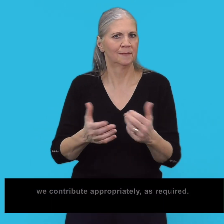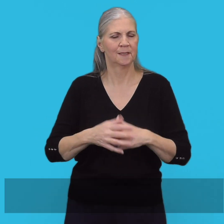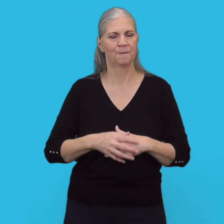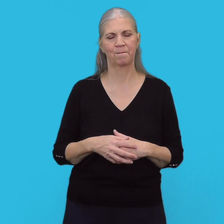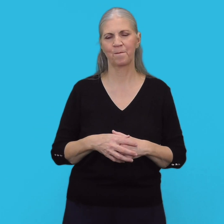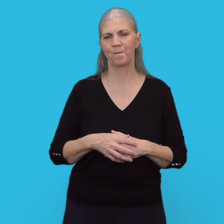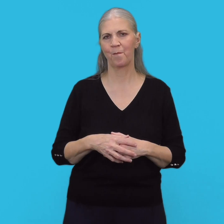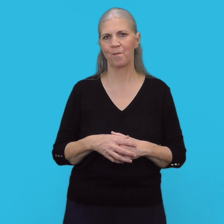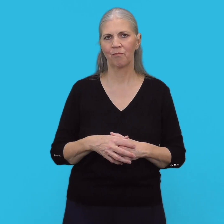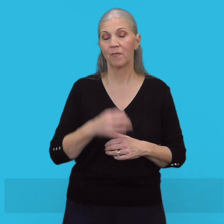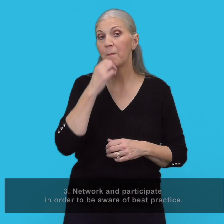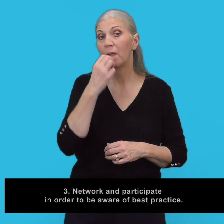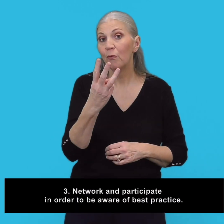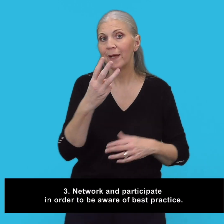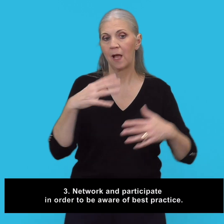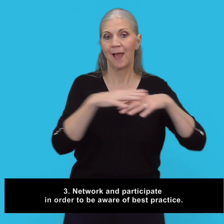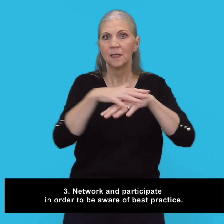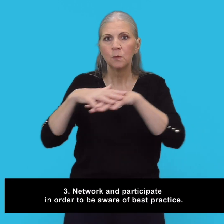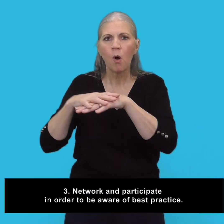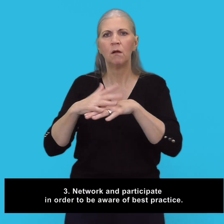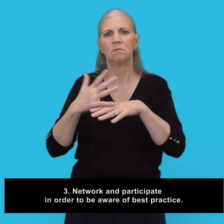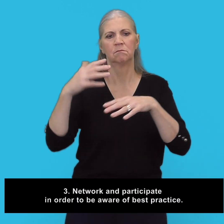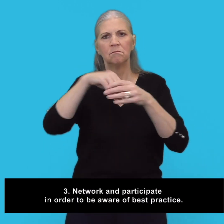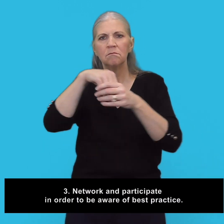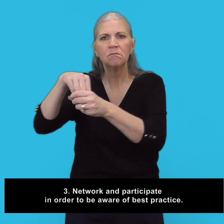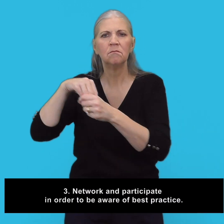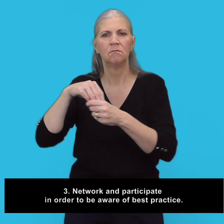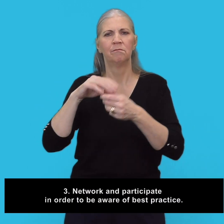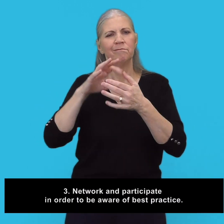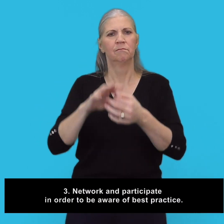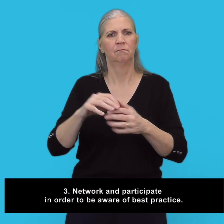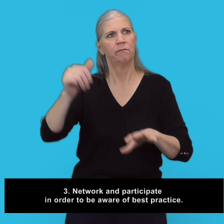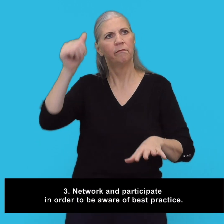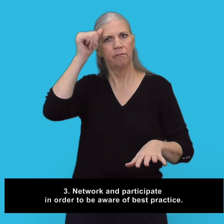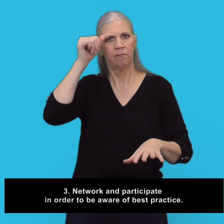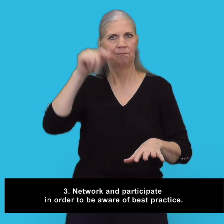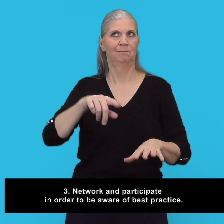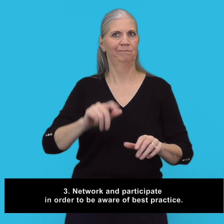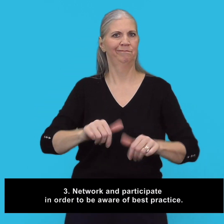3. Network and participate in order to be aware of best practice.